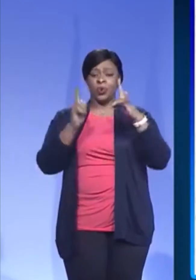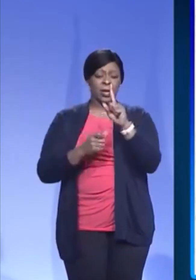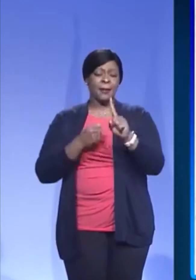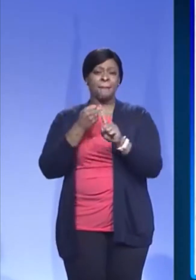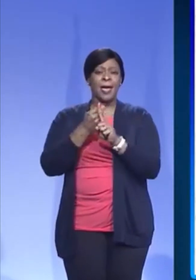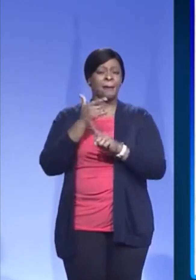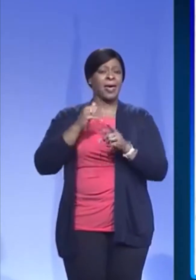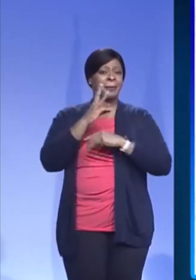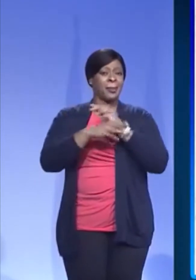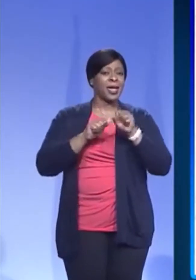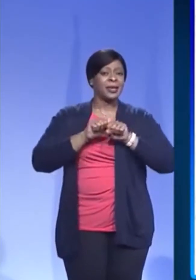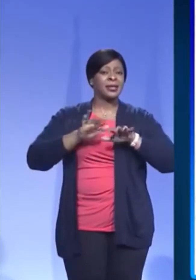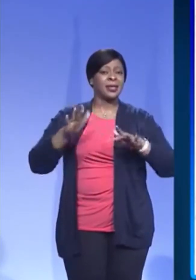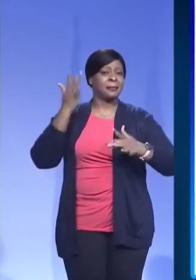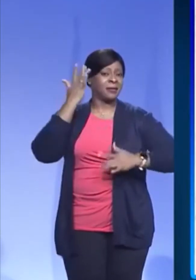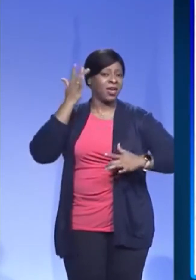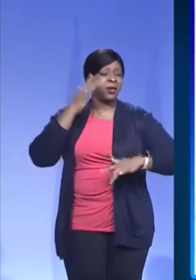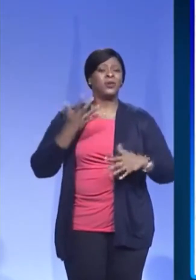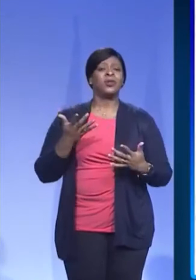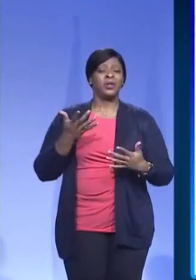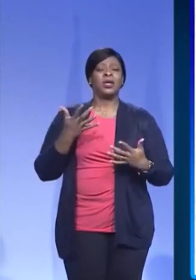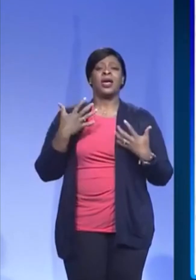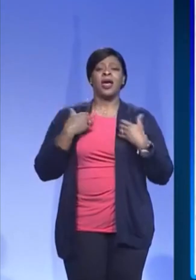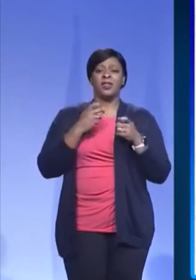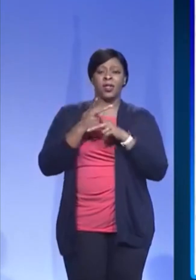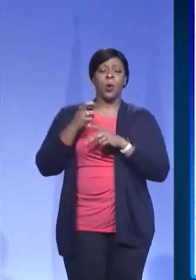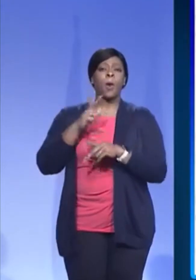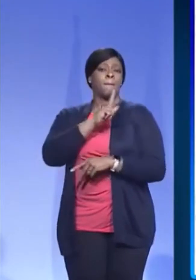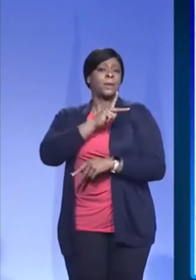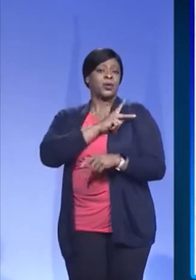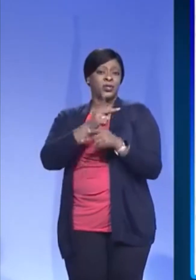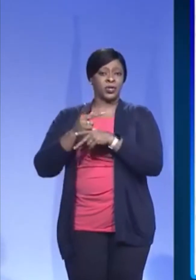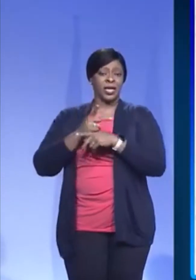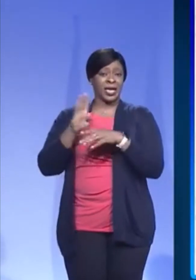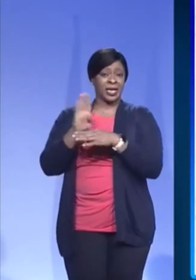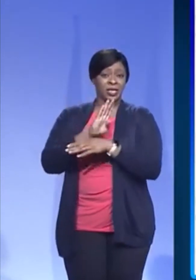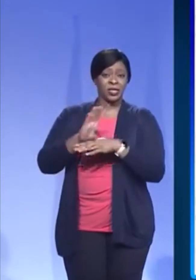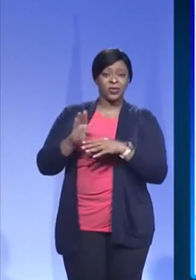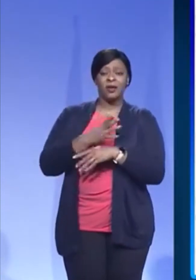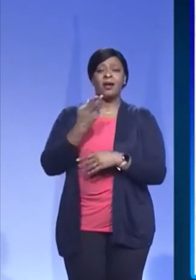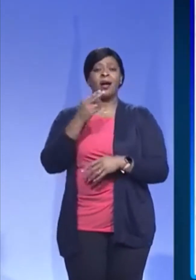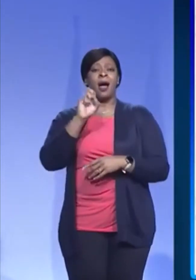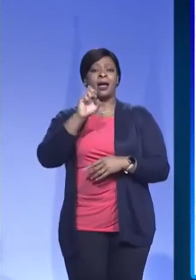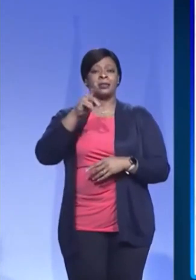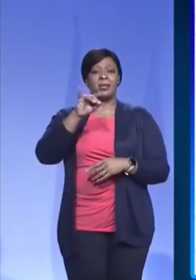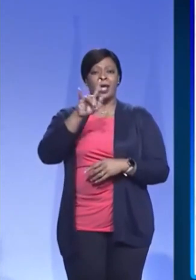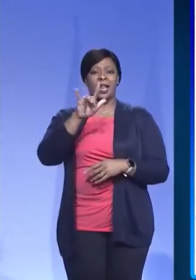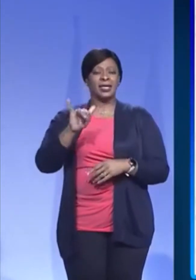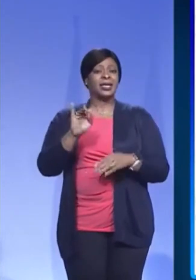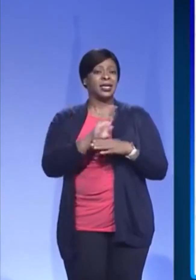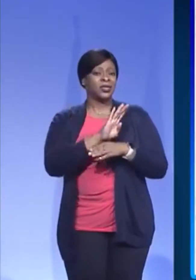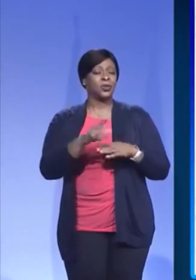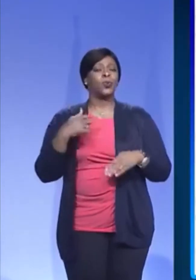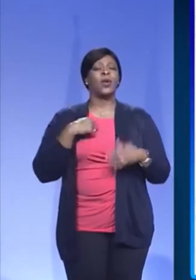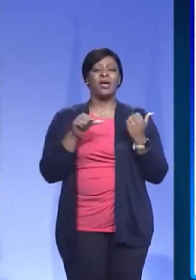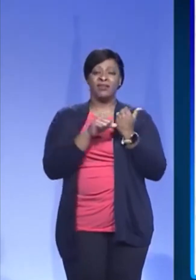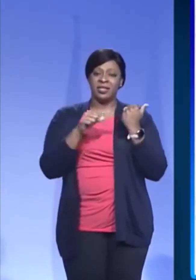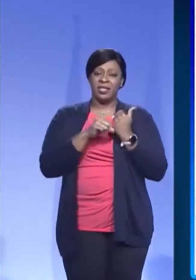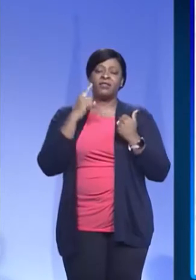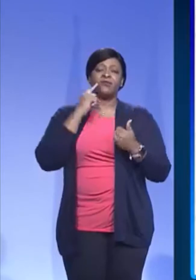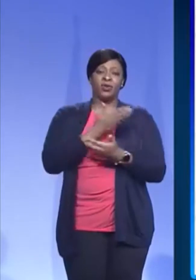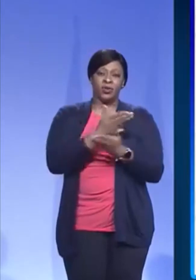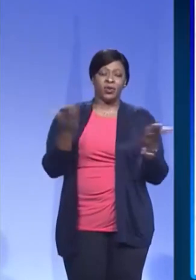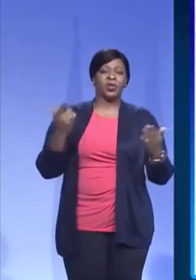this pandemic, the personal care industry, the hospitality industry, we have assistance for you. If